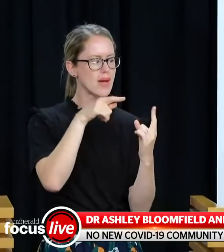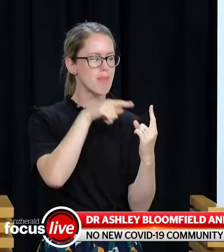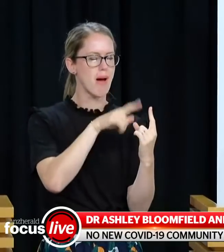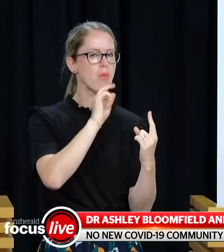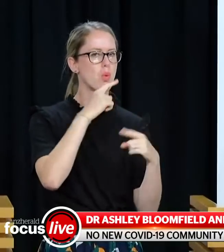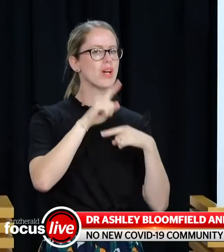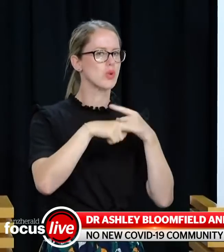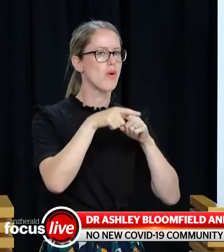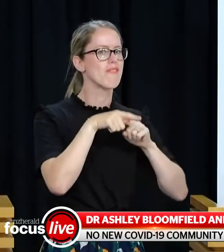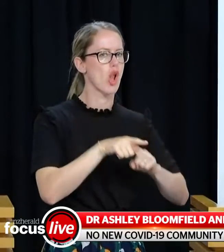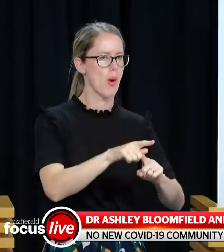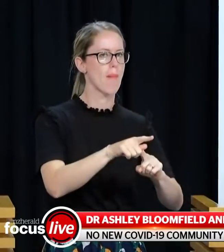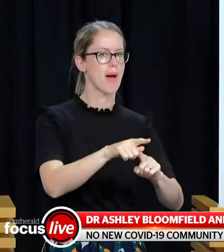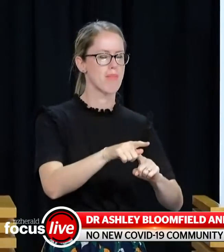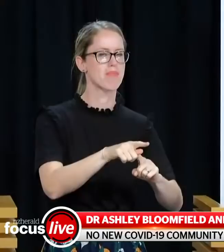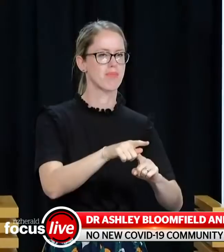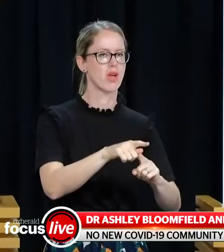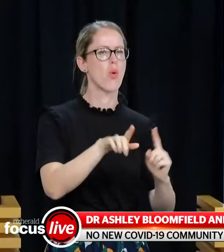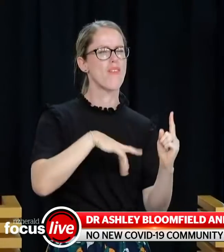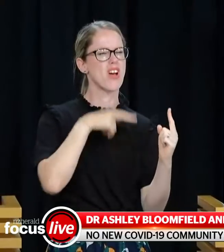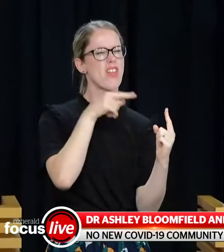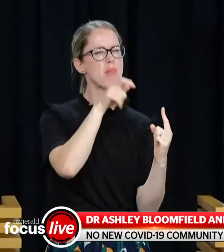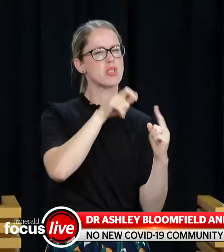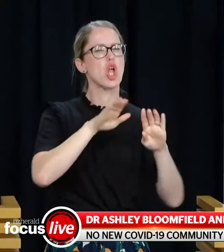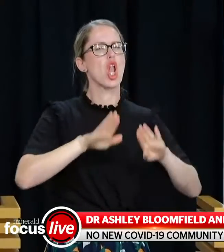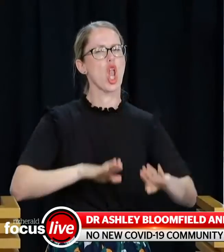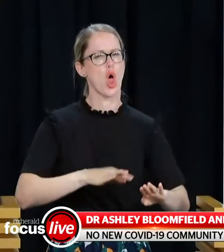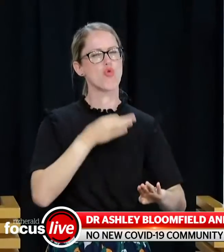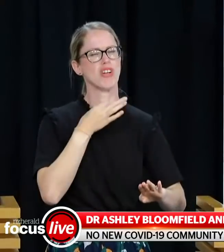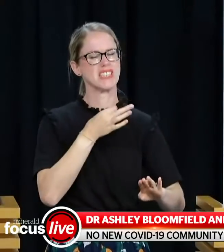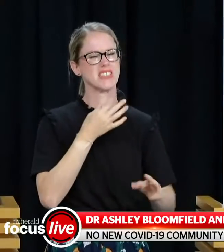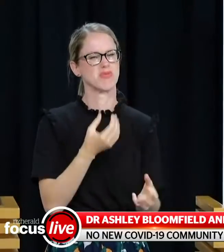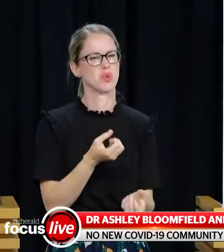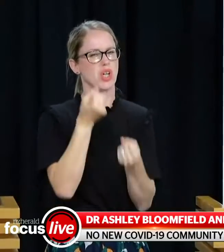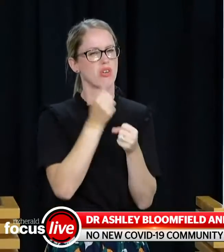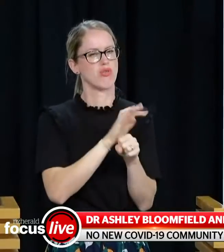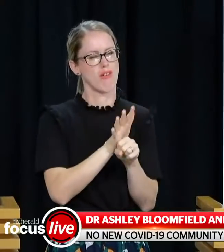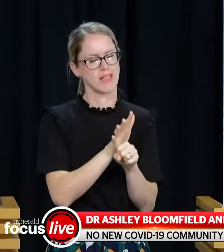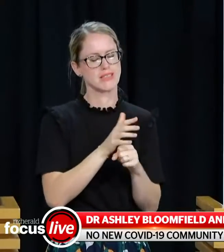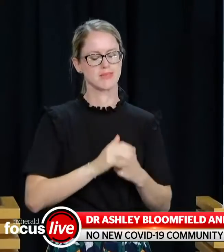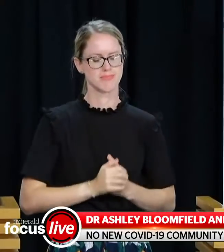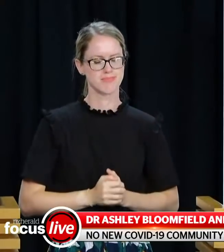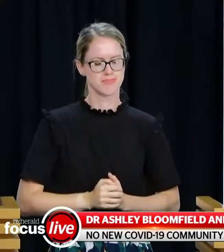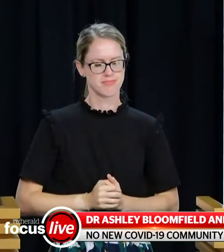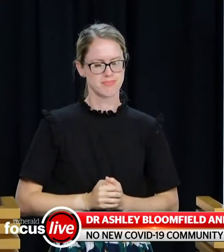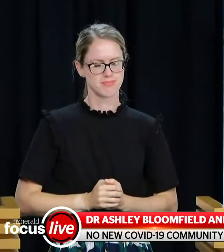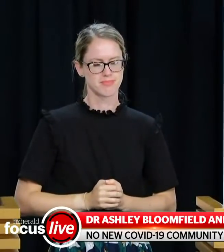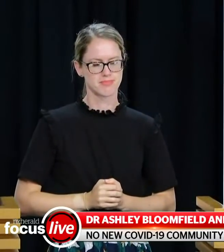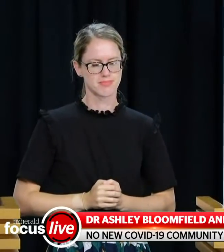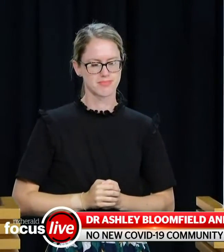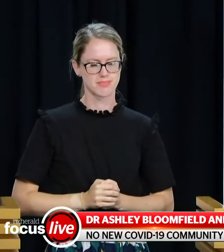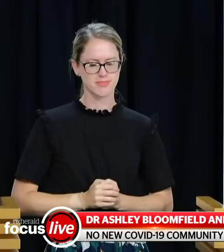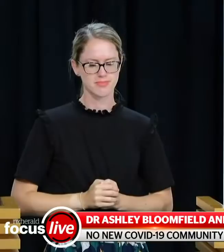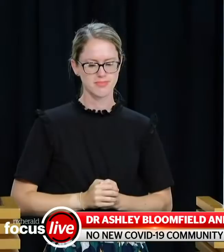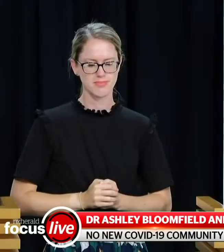to follow up with. That was considered a low-risk exposure event. Of the